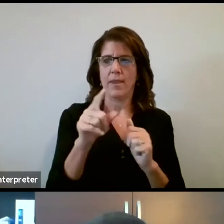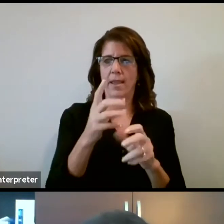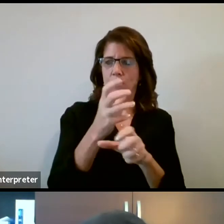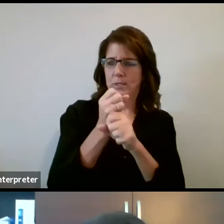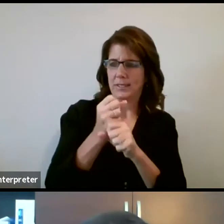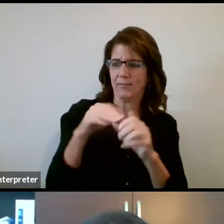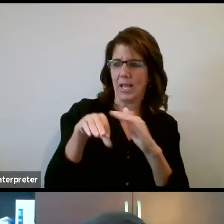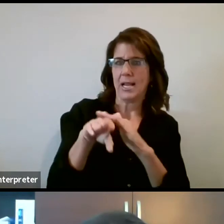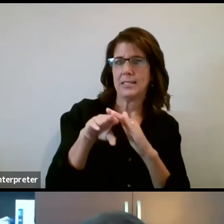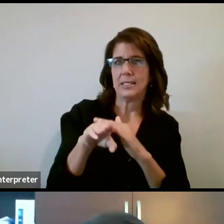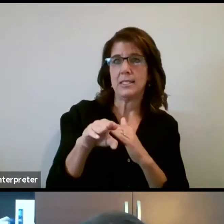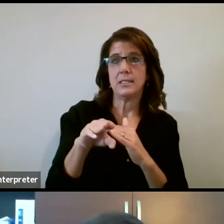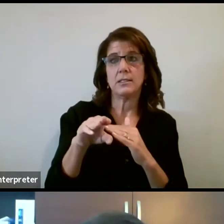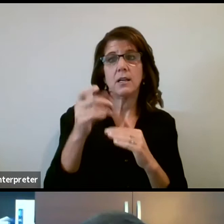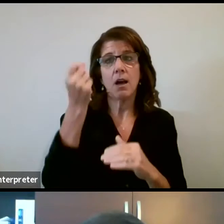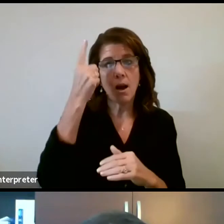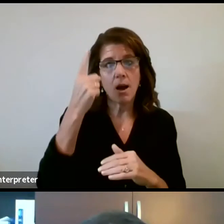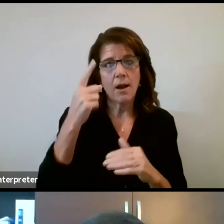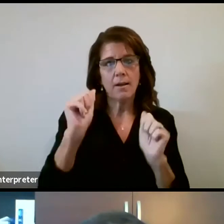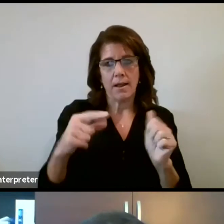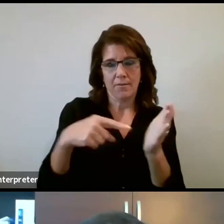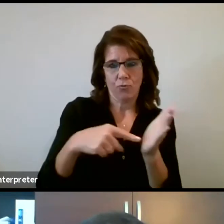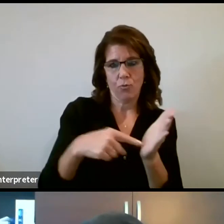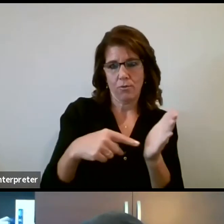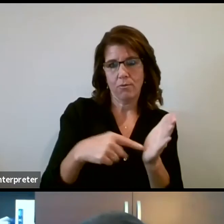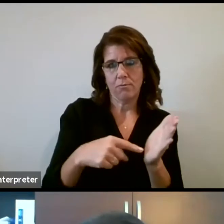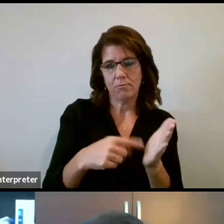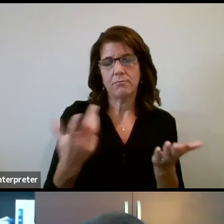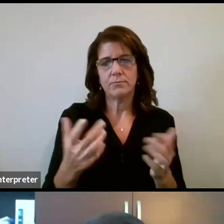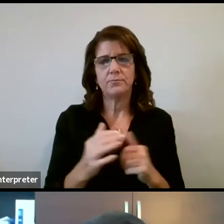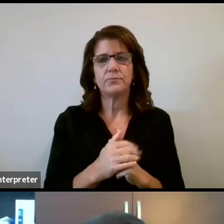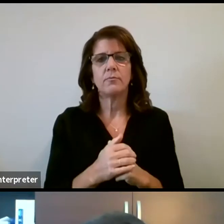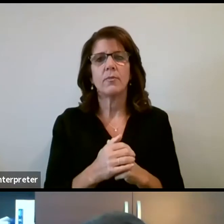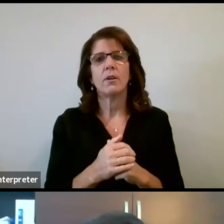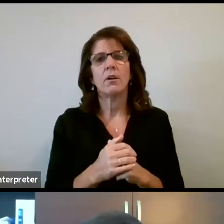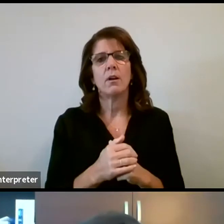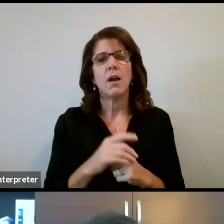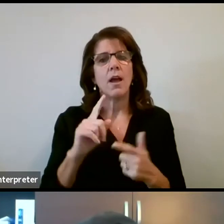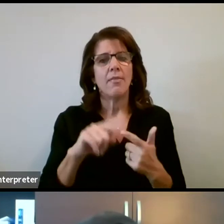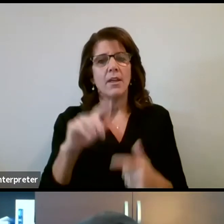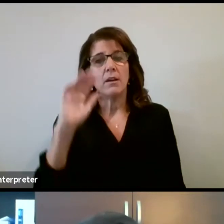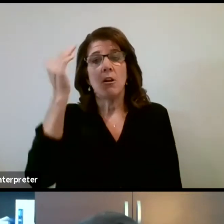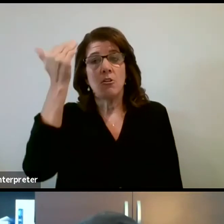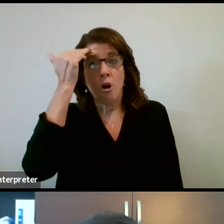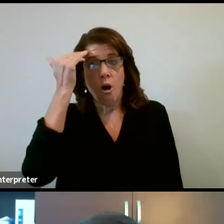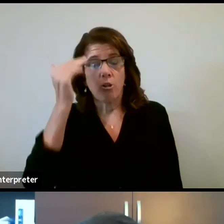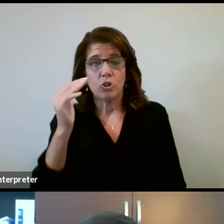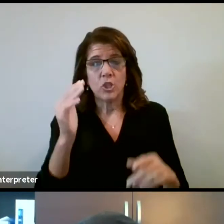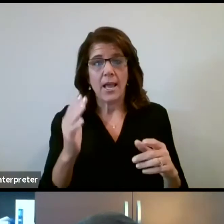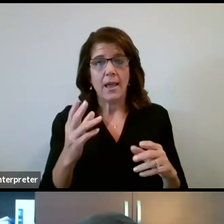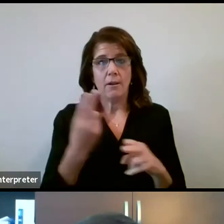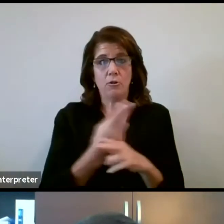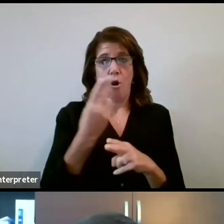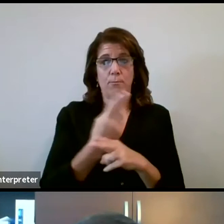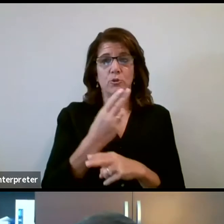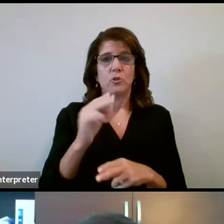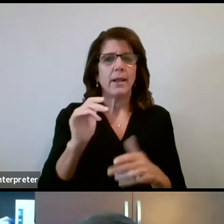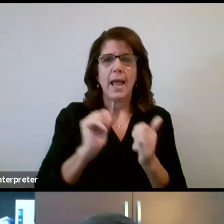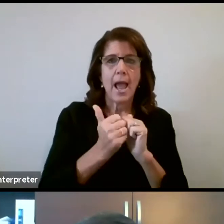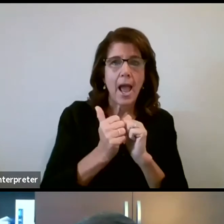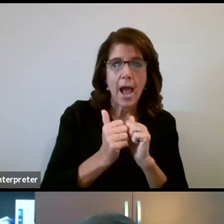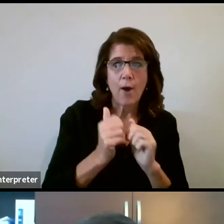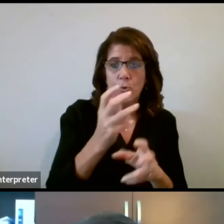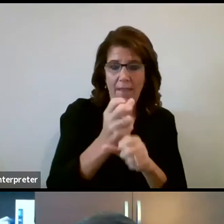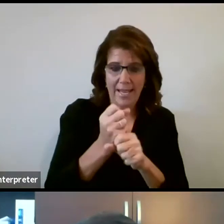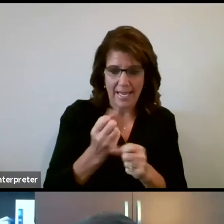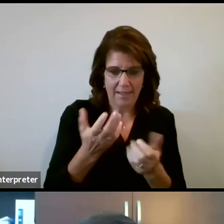to those at a cost that is doable for them? And then we look at knowledge and adoption, and that includes things like how do they actually get